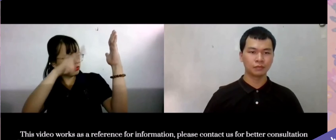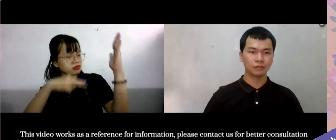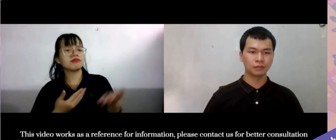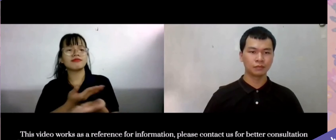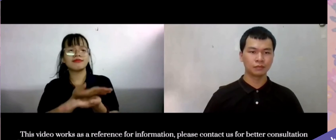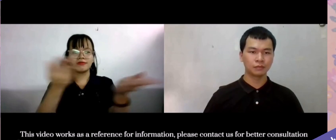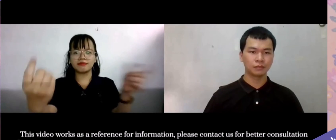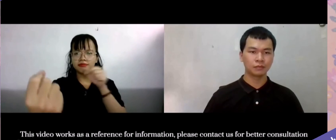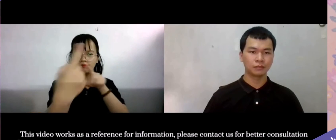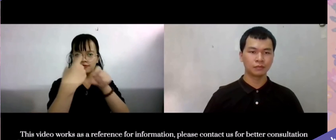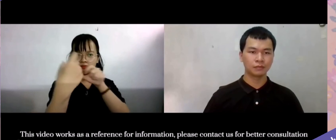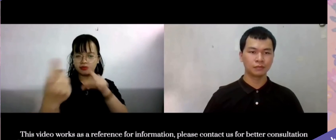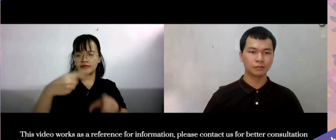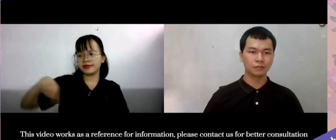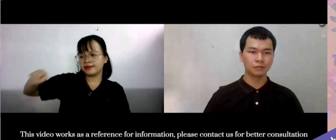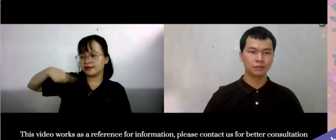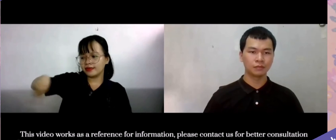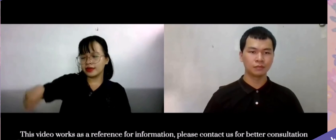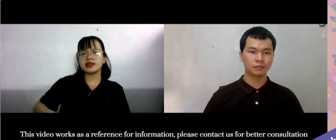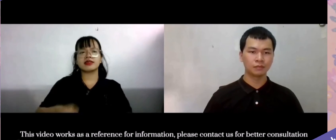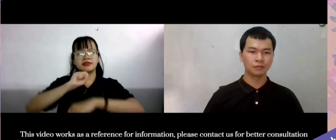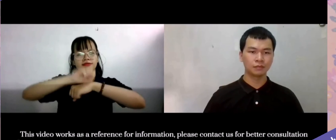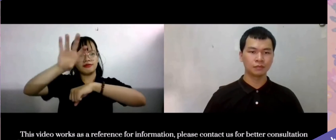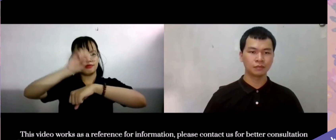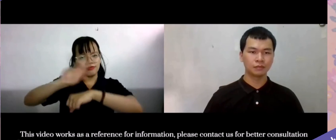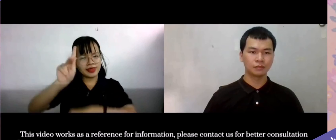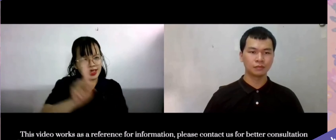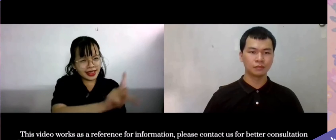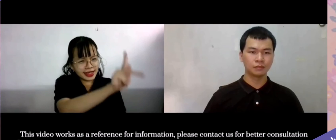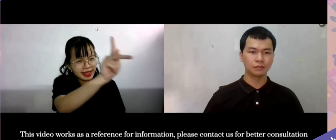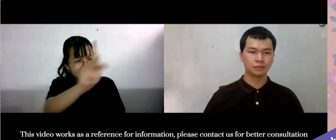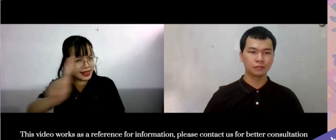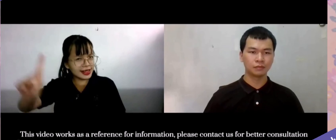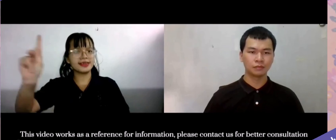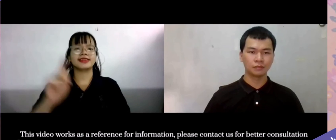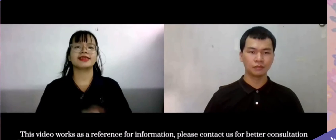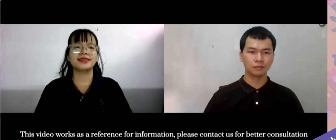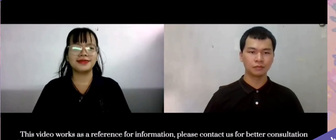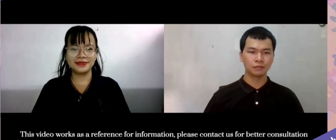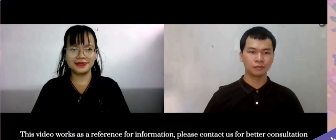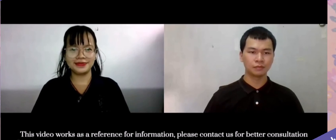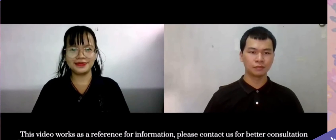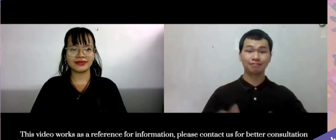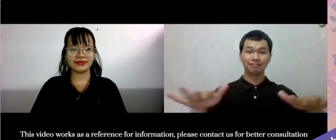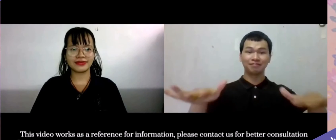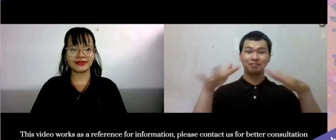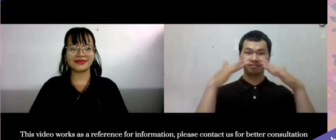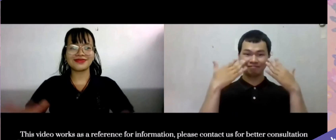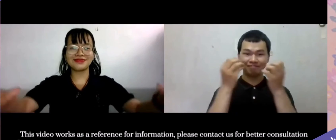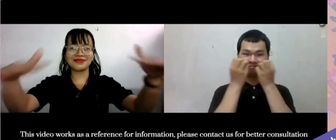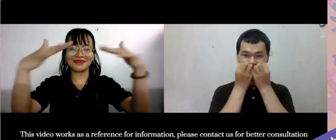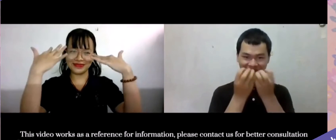This video works as a reference for information. However, please contact us for better consultation.